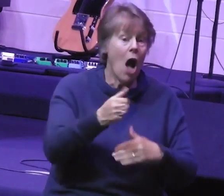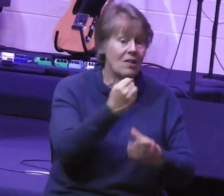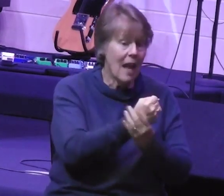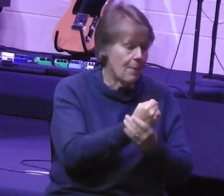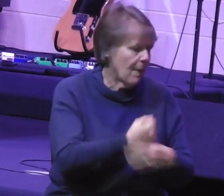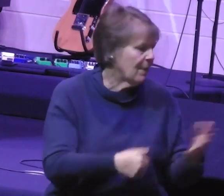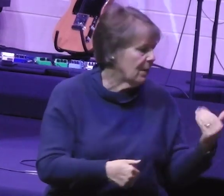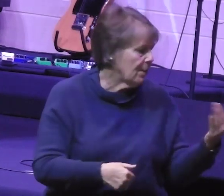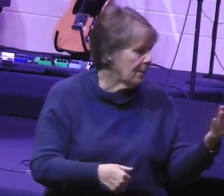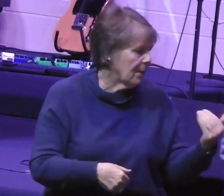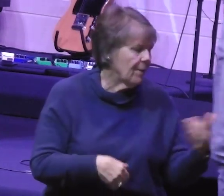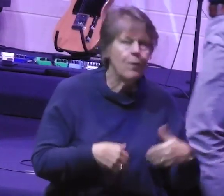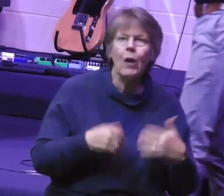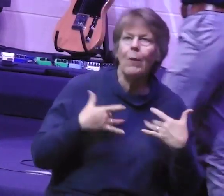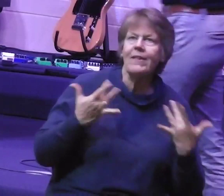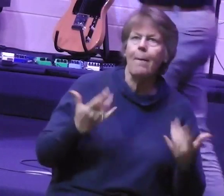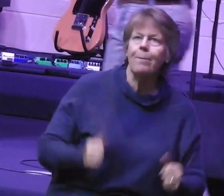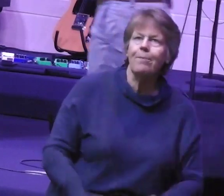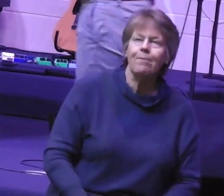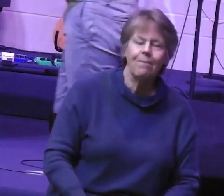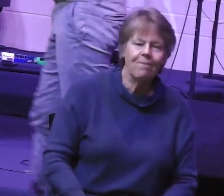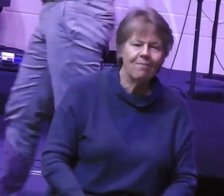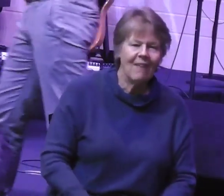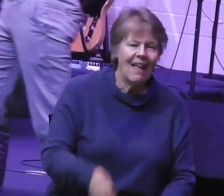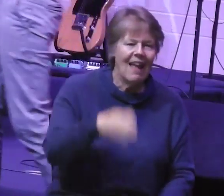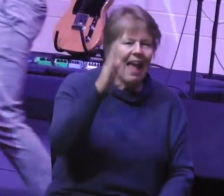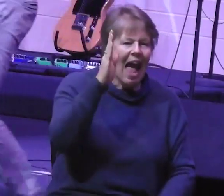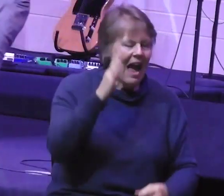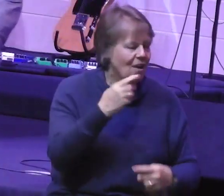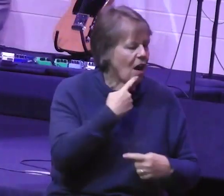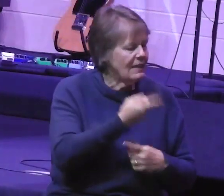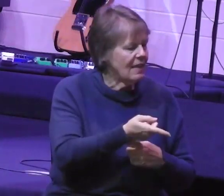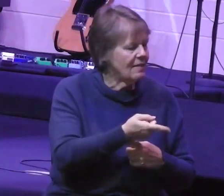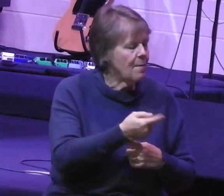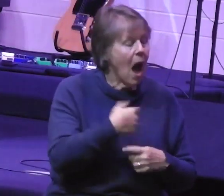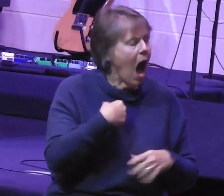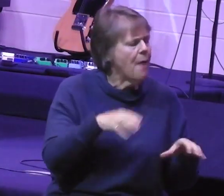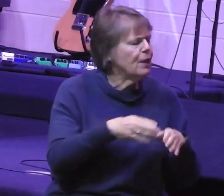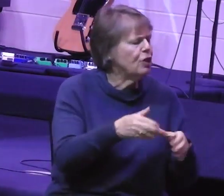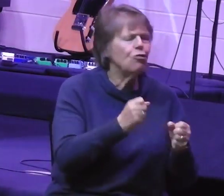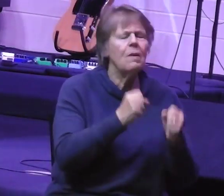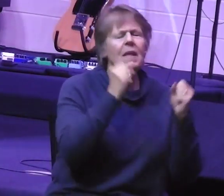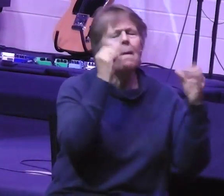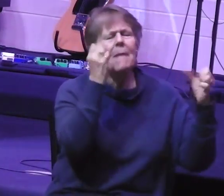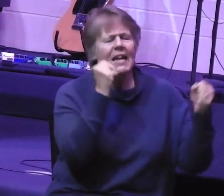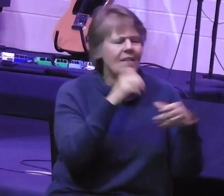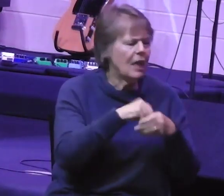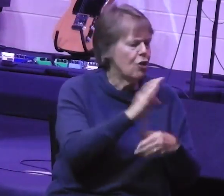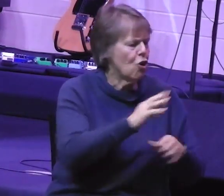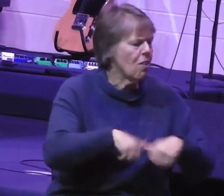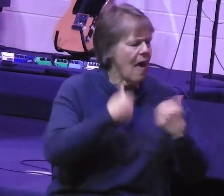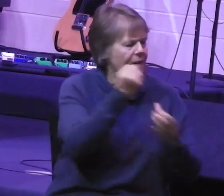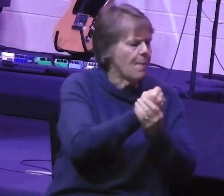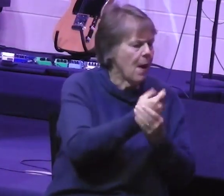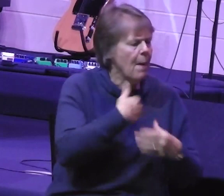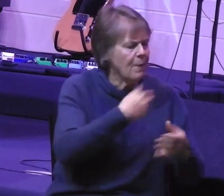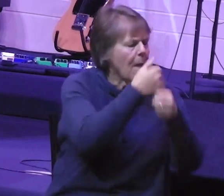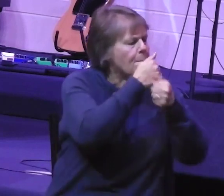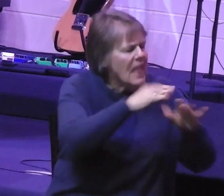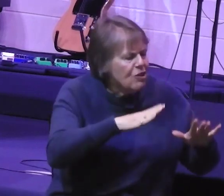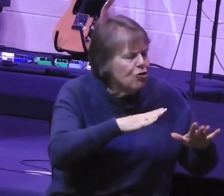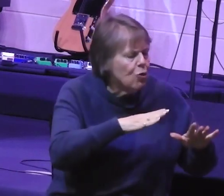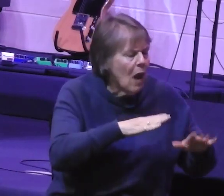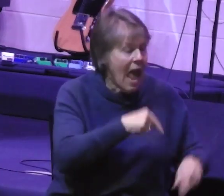And Abraham's like, yeah, what's up? God says, I am going to do something amazing in your life, Abraham. I'm going to bless you, and I'm going to turn you,